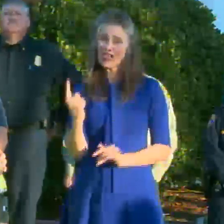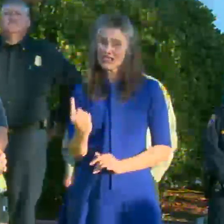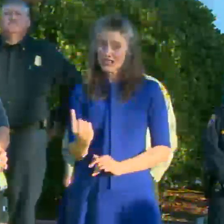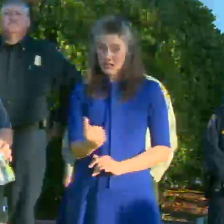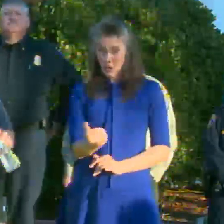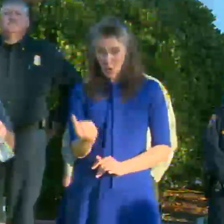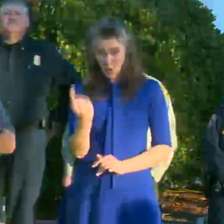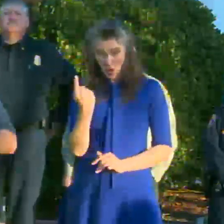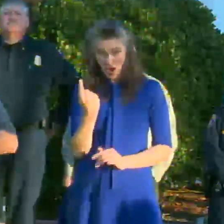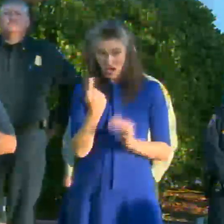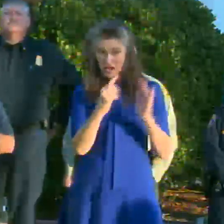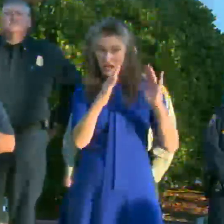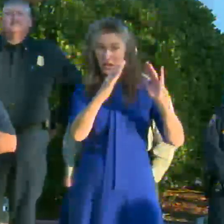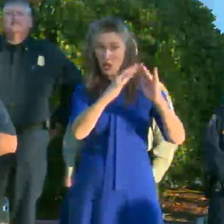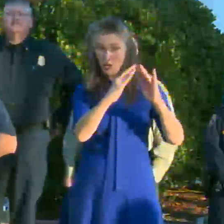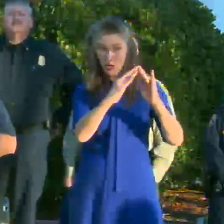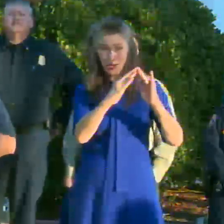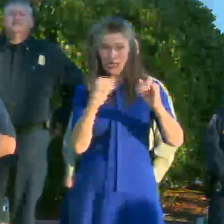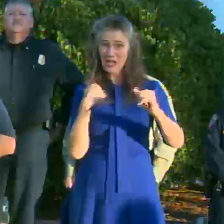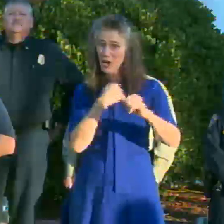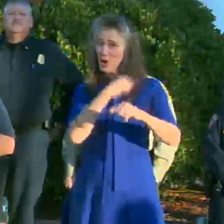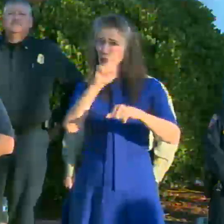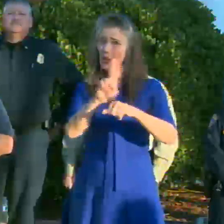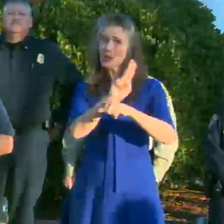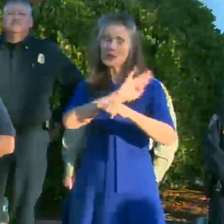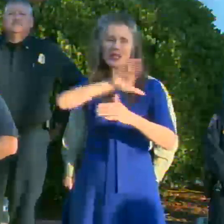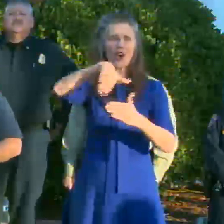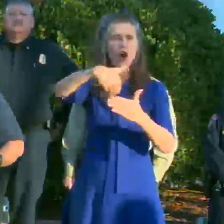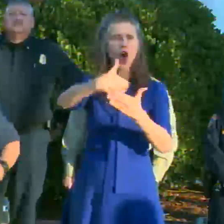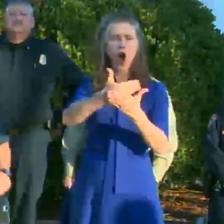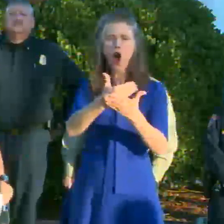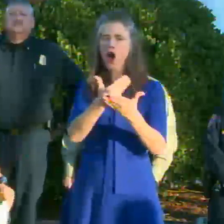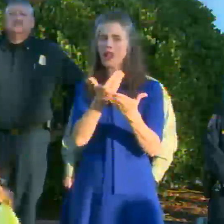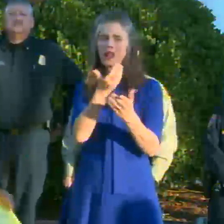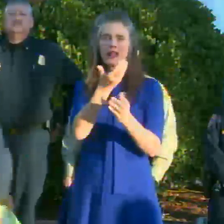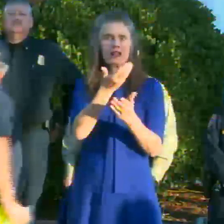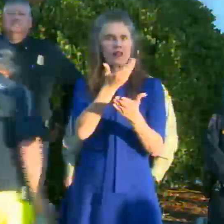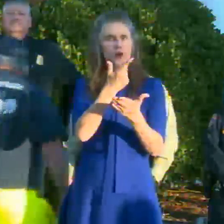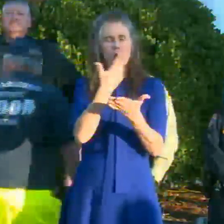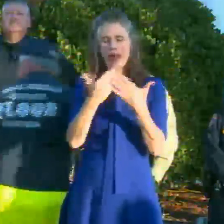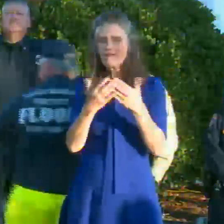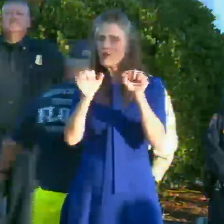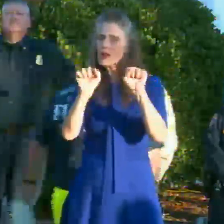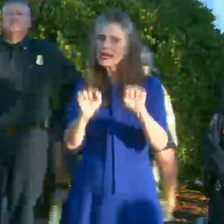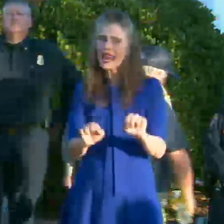use every resource we can to restore Montecito.